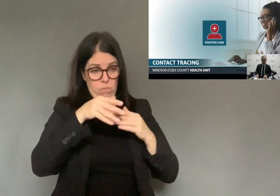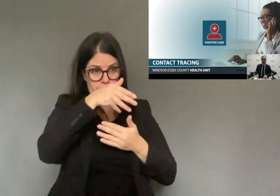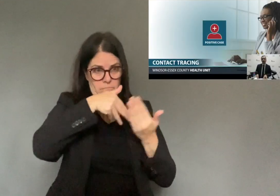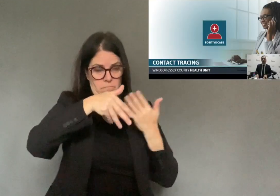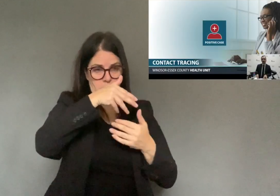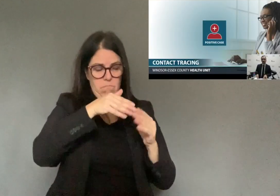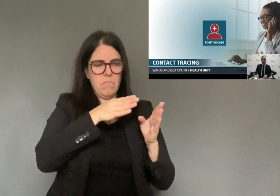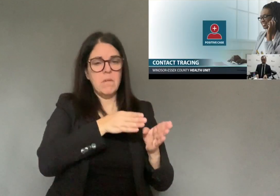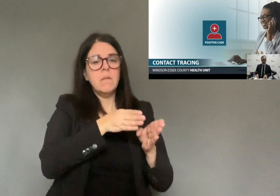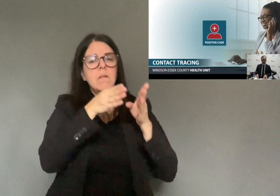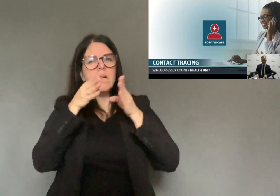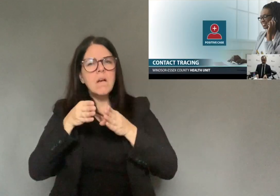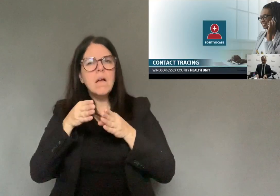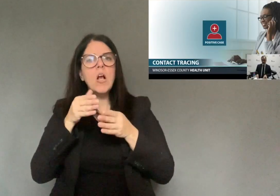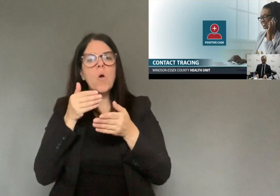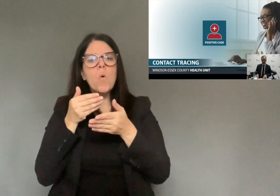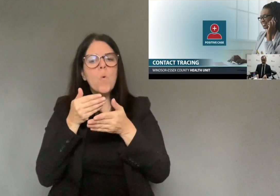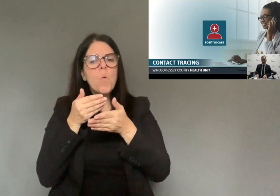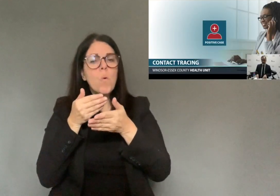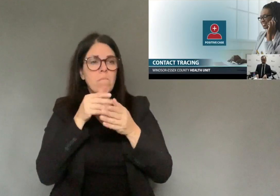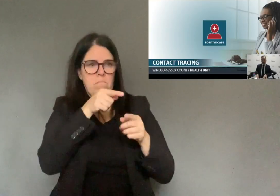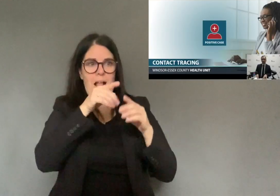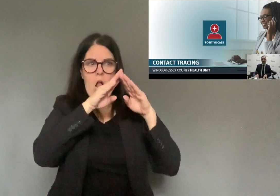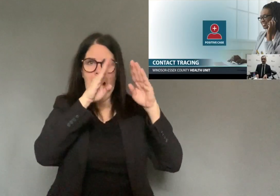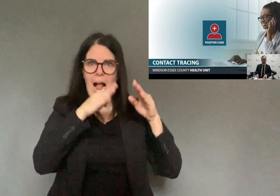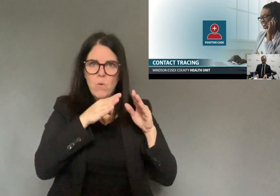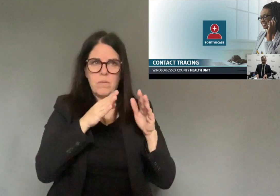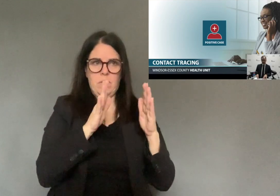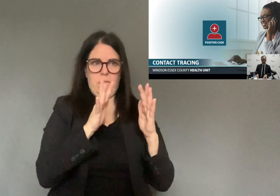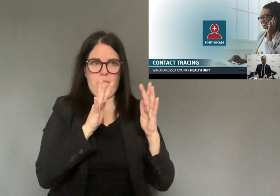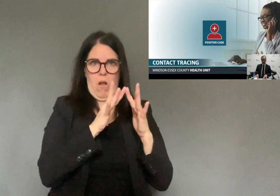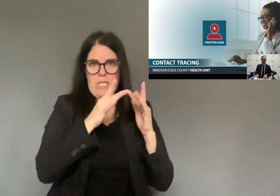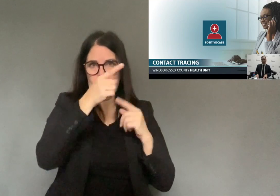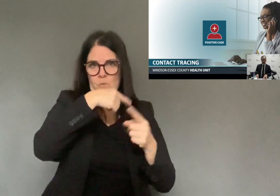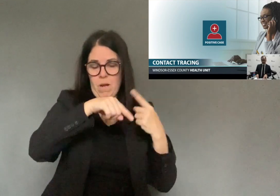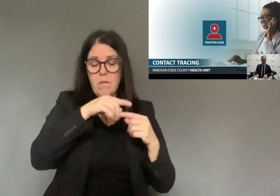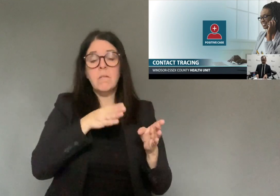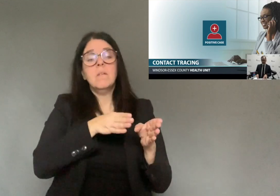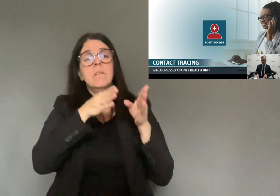contacts, those that the individual interacted but do